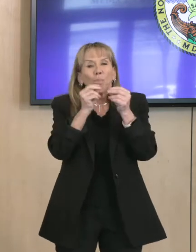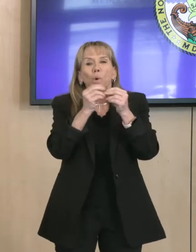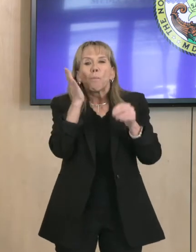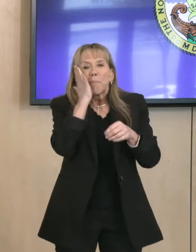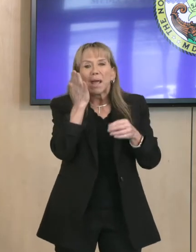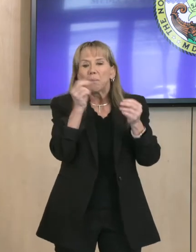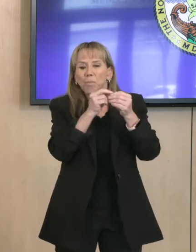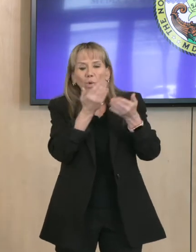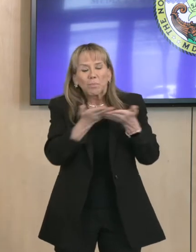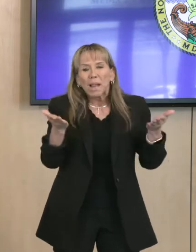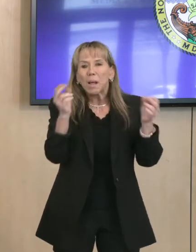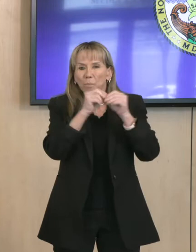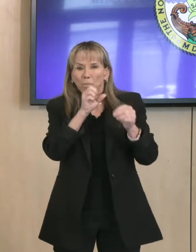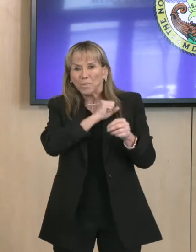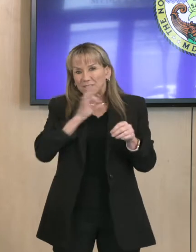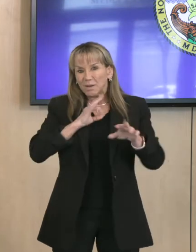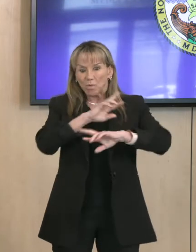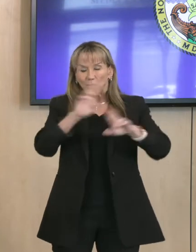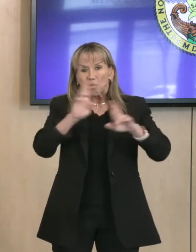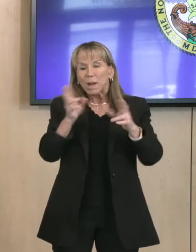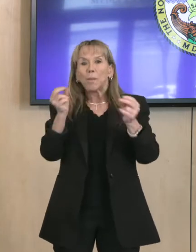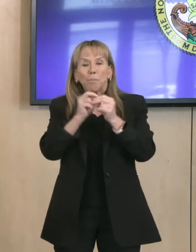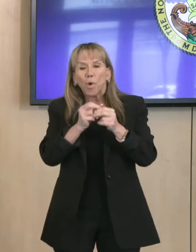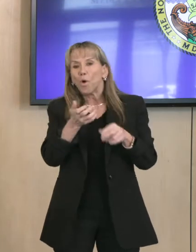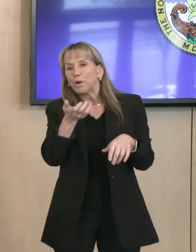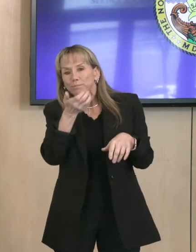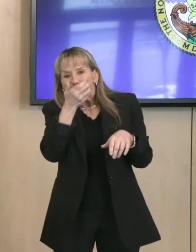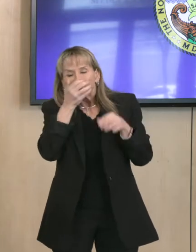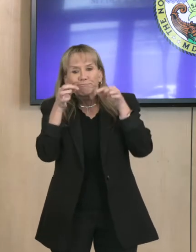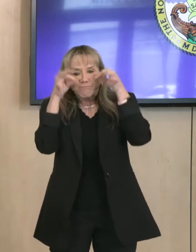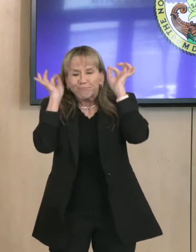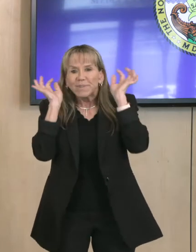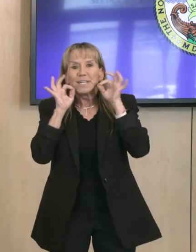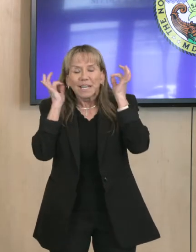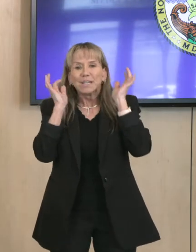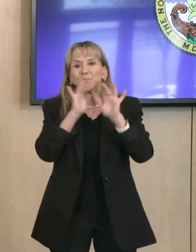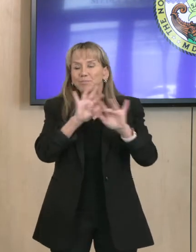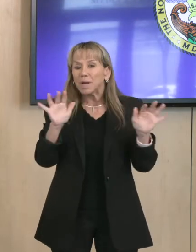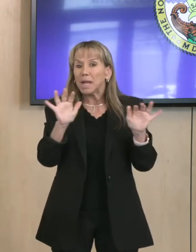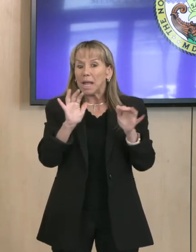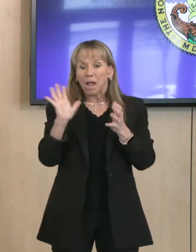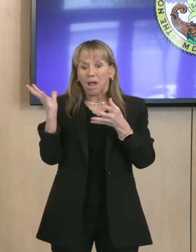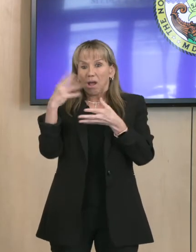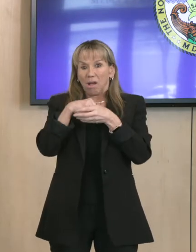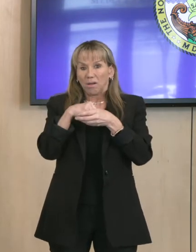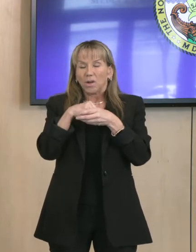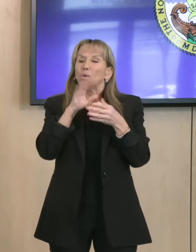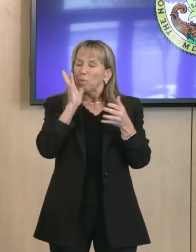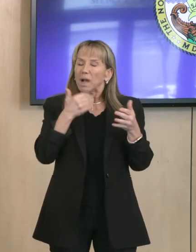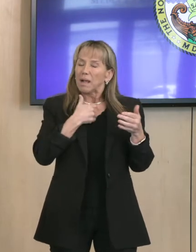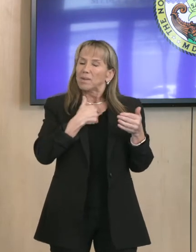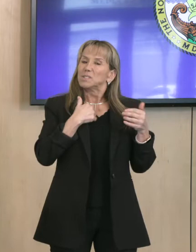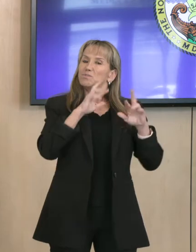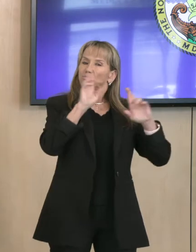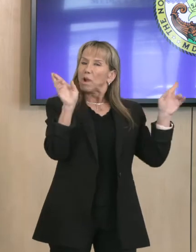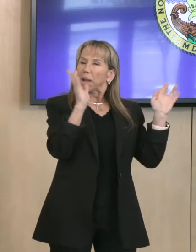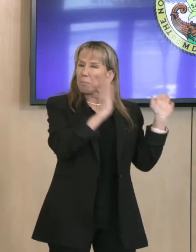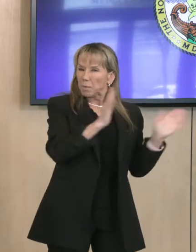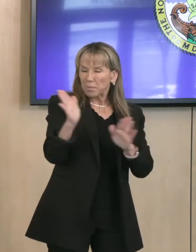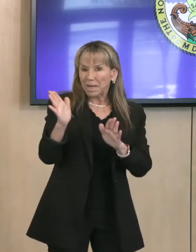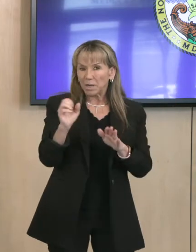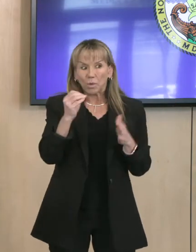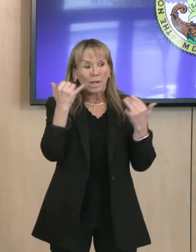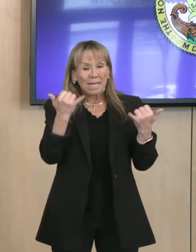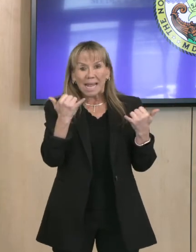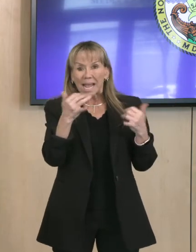supplies, with more staff, with more ventilators, that those two things together will prepare us. And so in an environment where there's a lot that